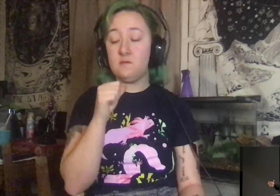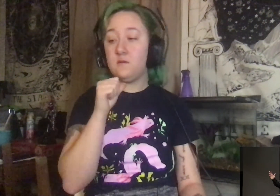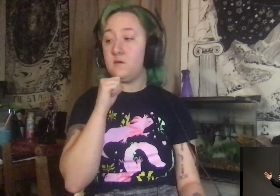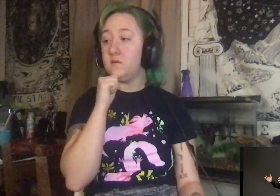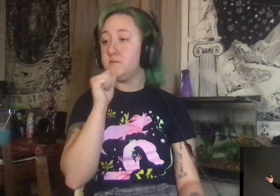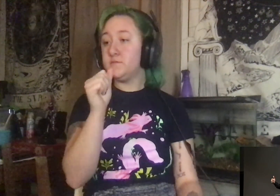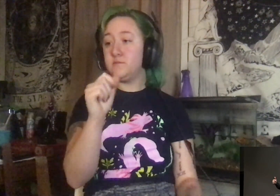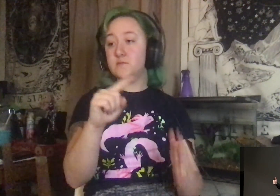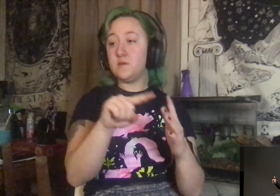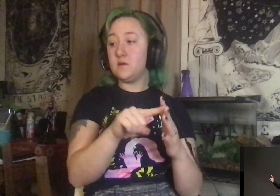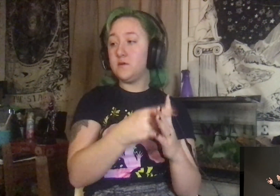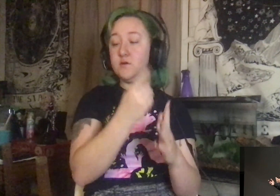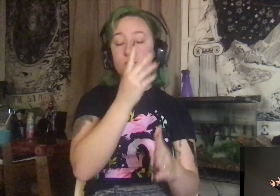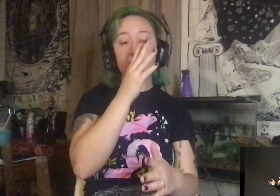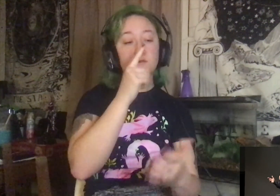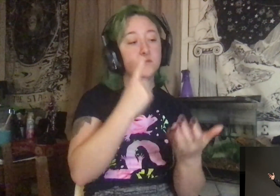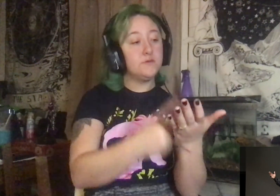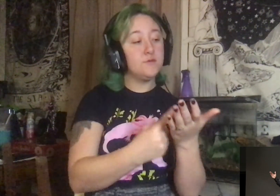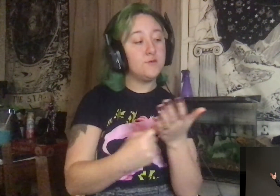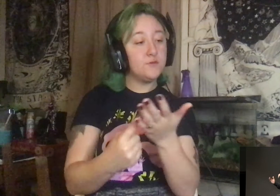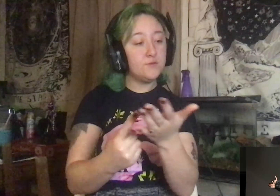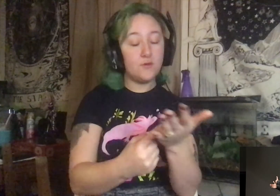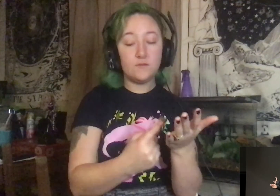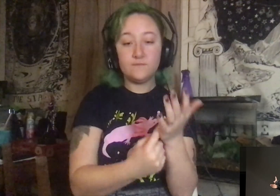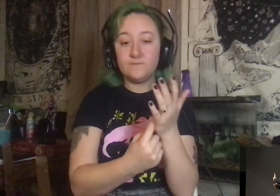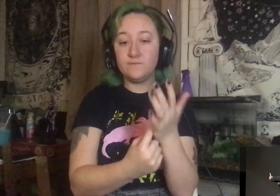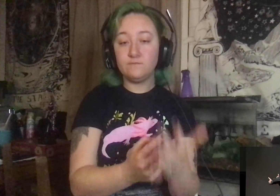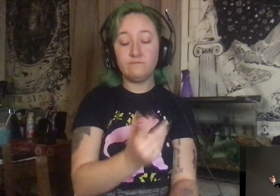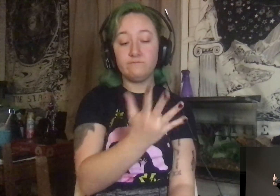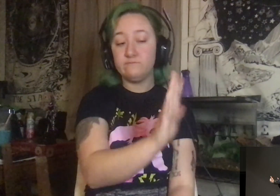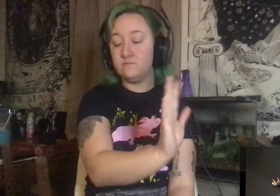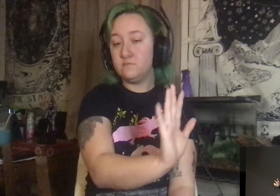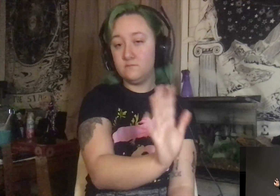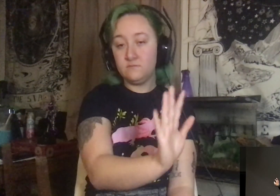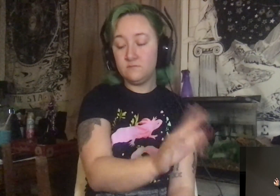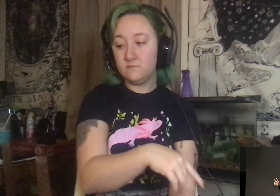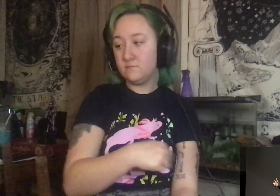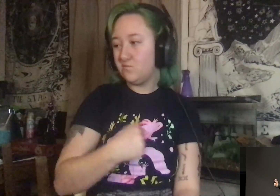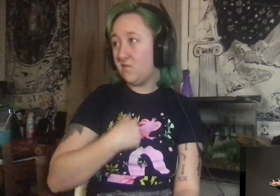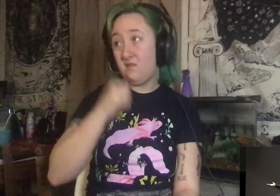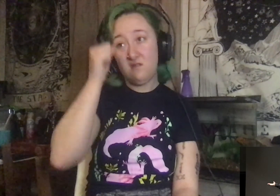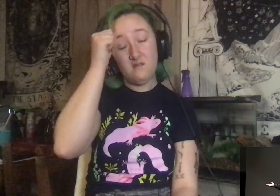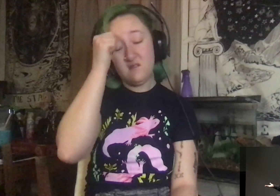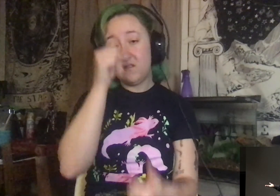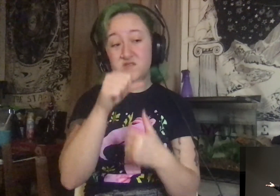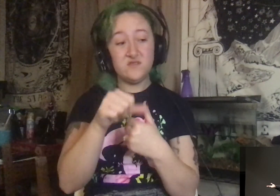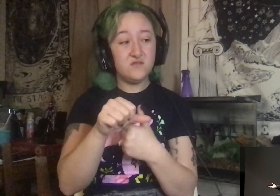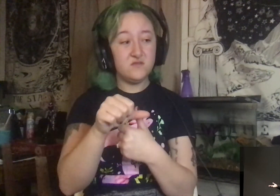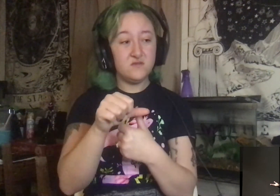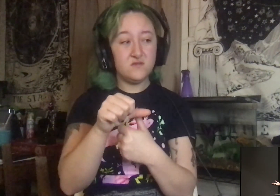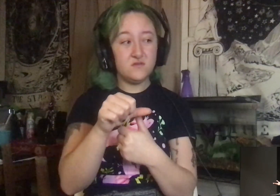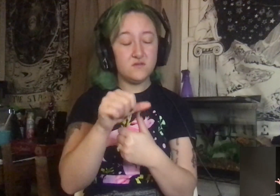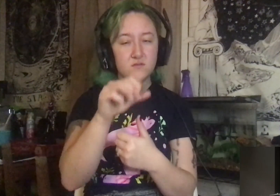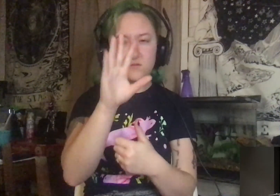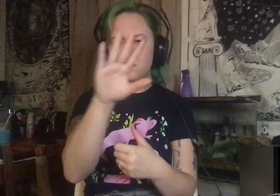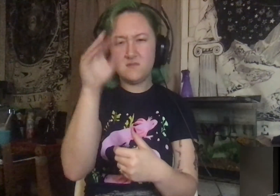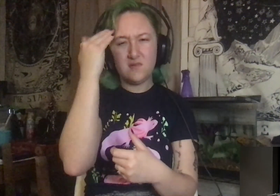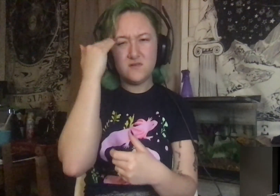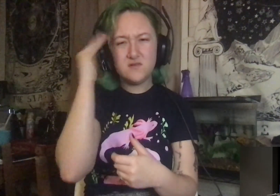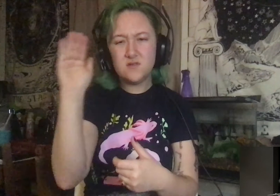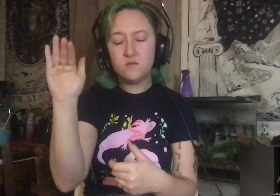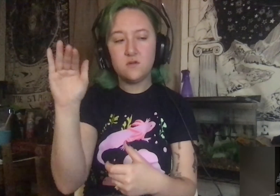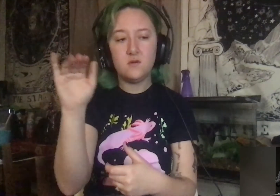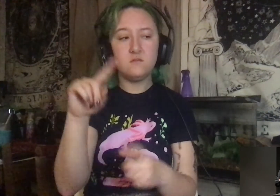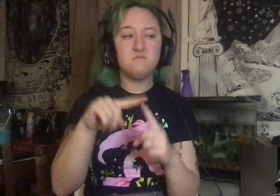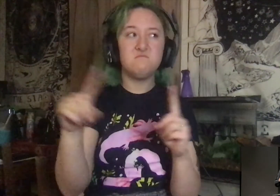the deals and policies in place that affect the bottom line reality of the available jobs, because I don't really know. I just know that that's a